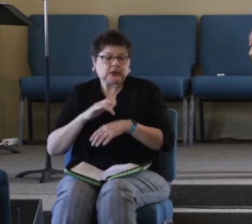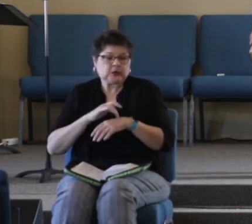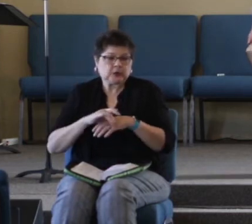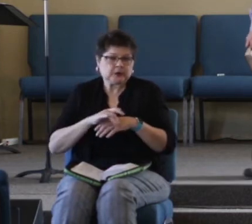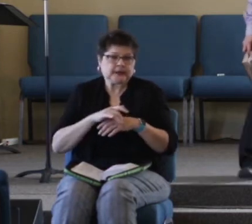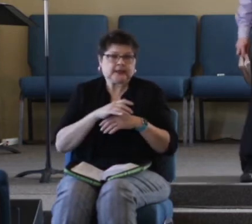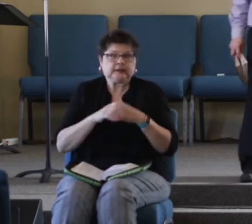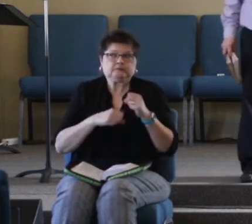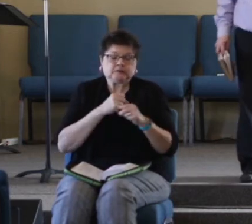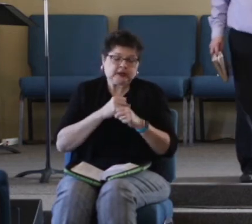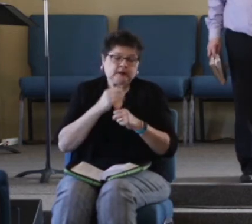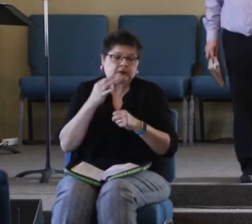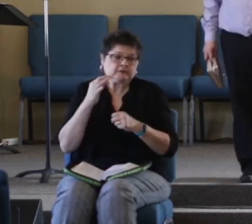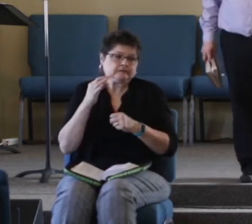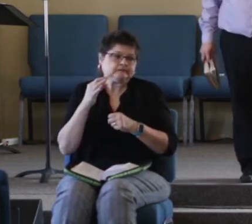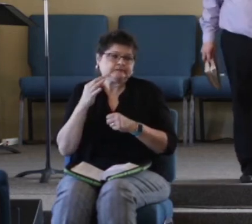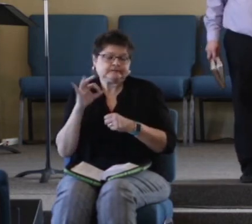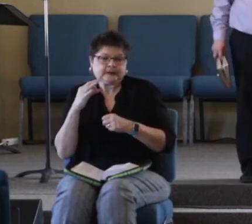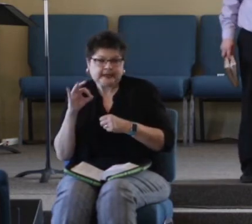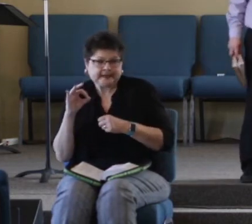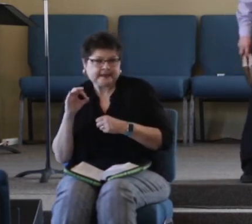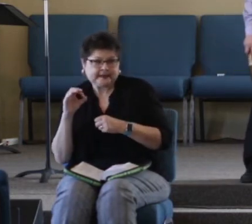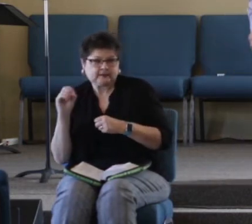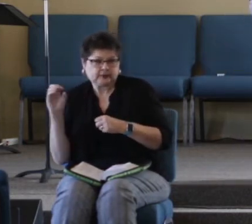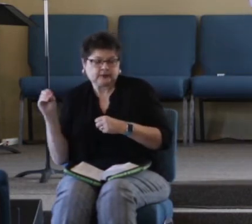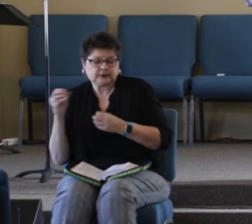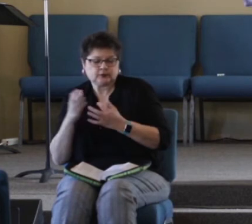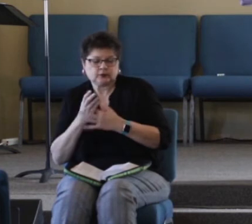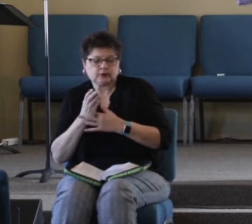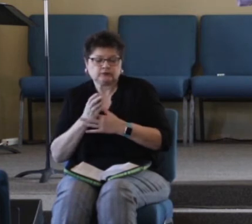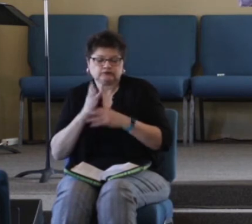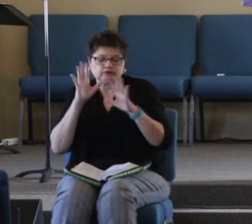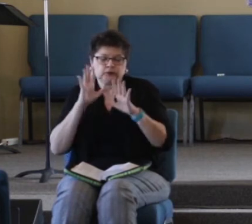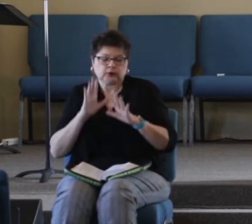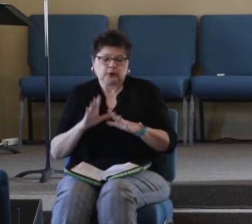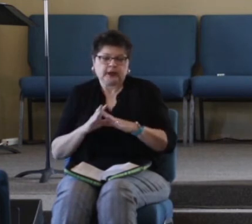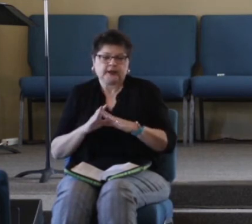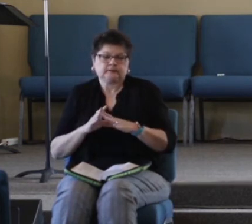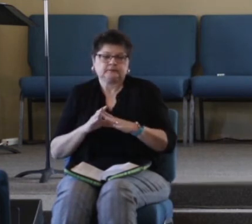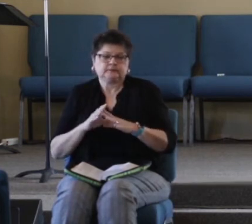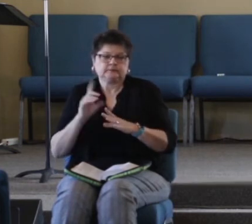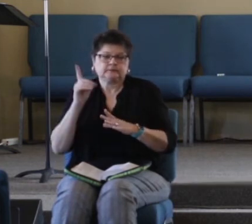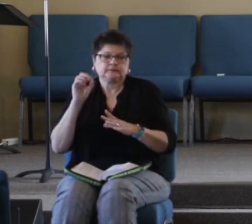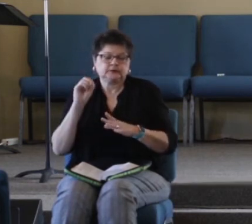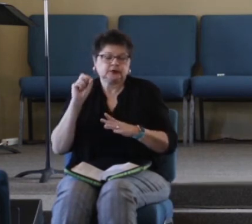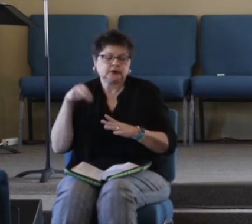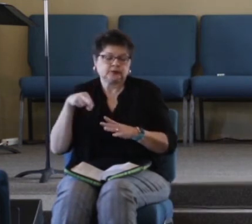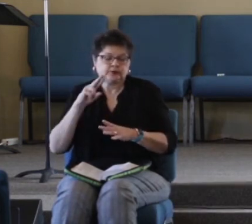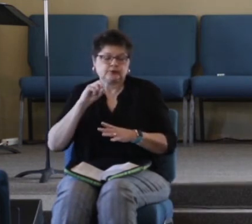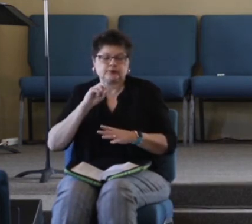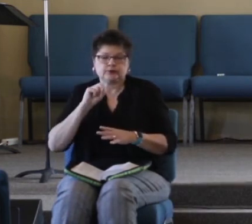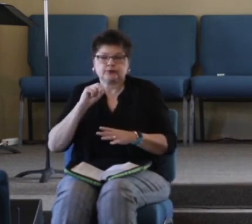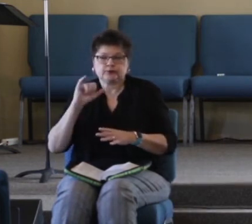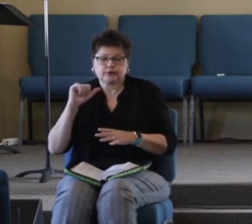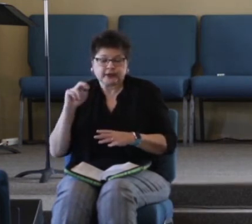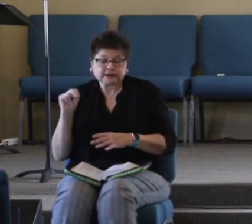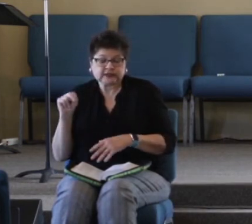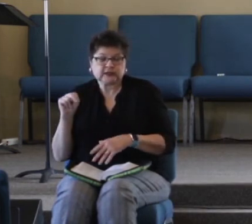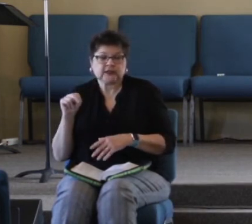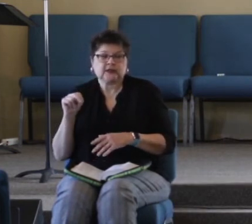let's say from the 1900s, certainly through the Great Depression, and through World War II, and right before